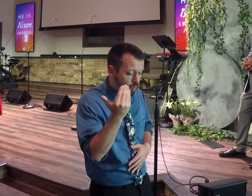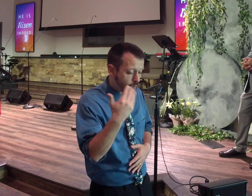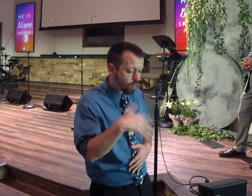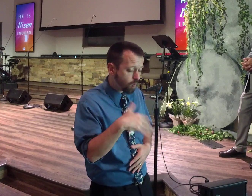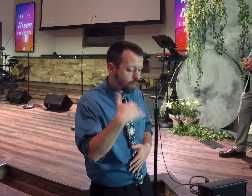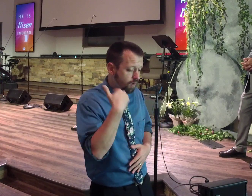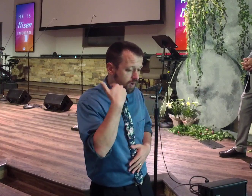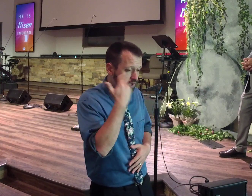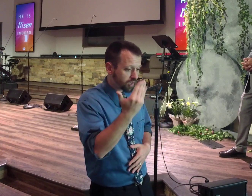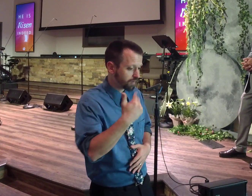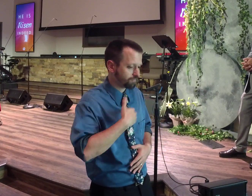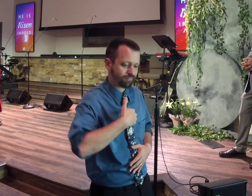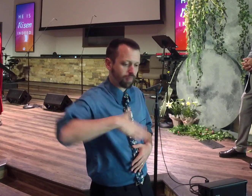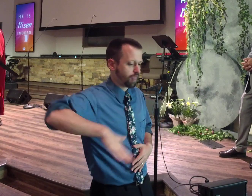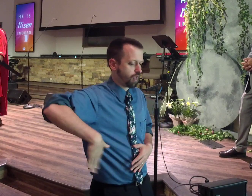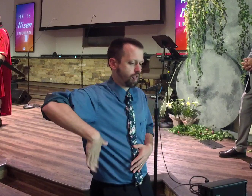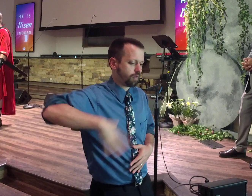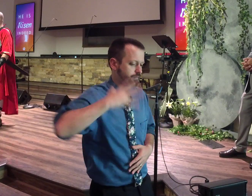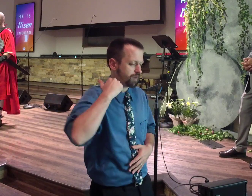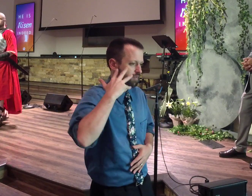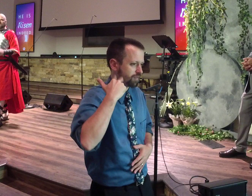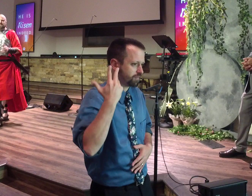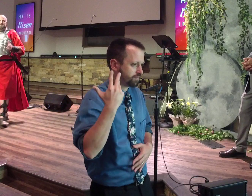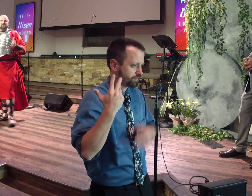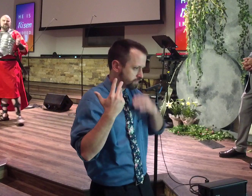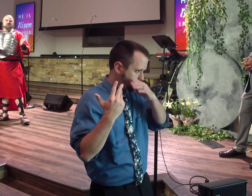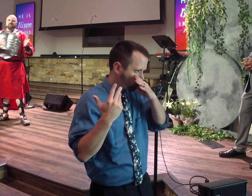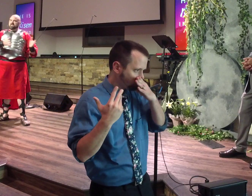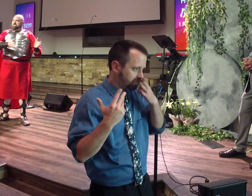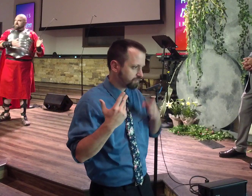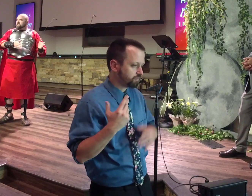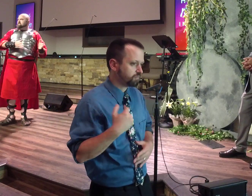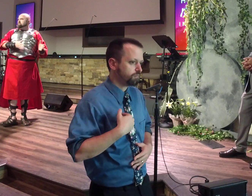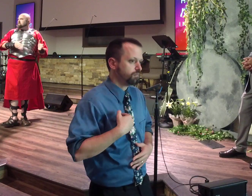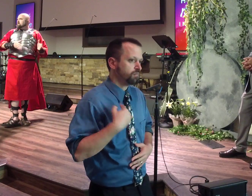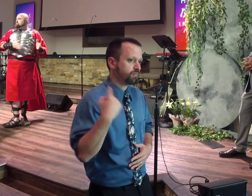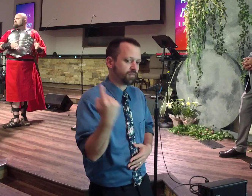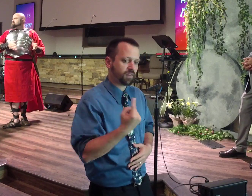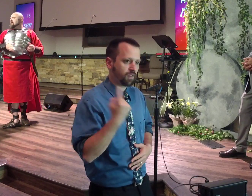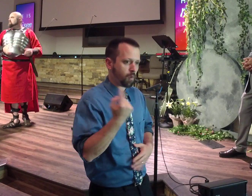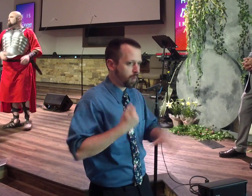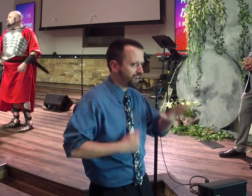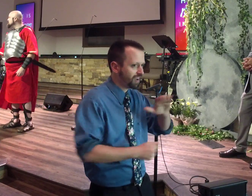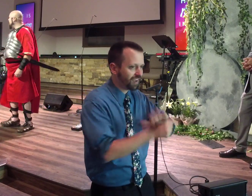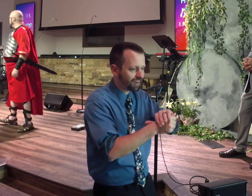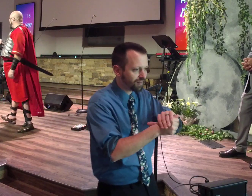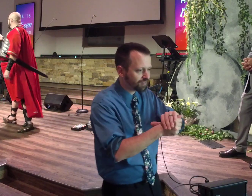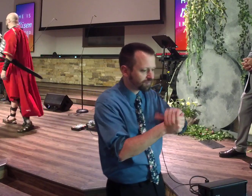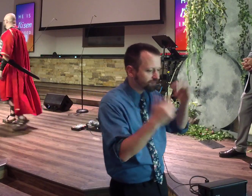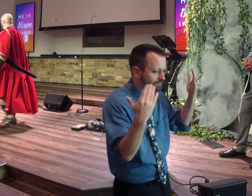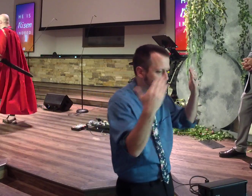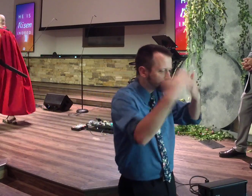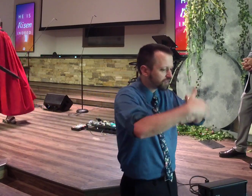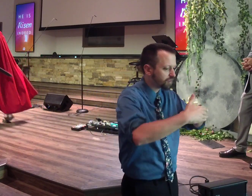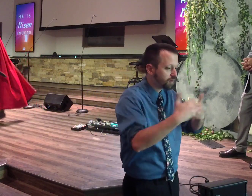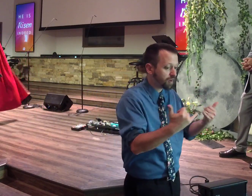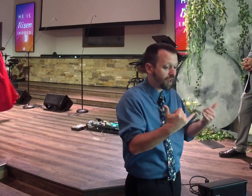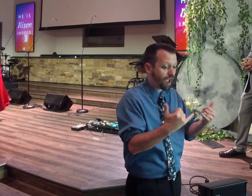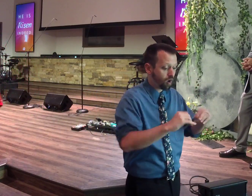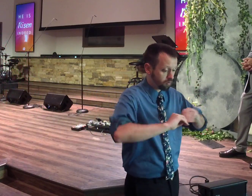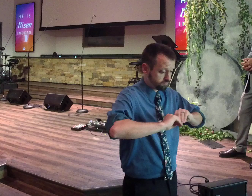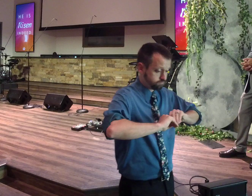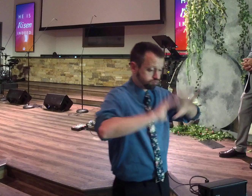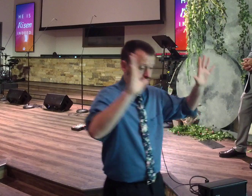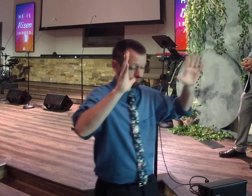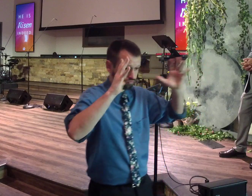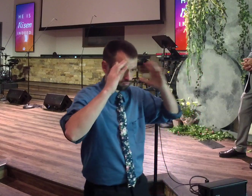Shame I hadn't known. I'd always sufficiently hidden in the shadows, but now I was thrust into